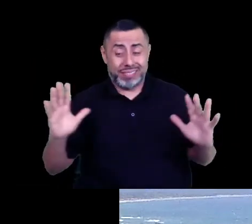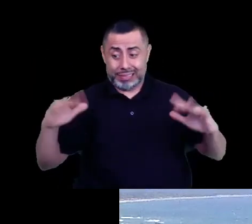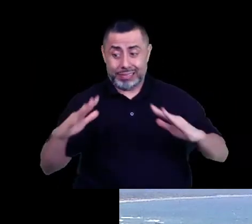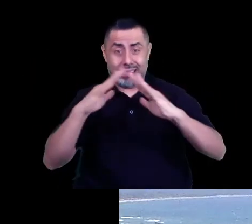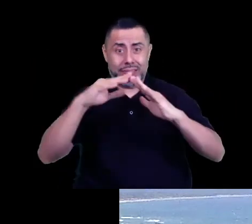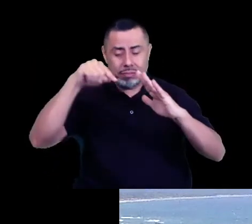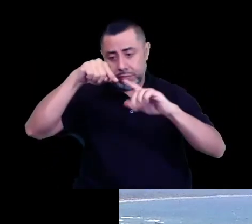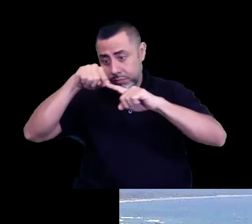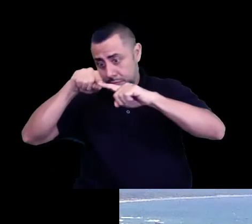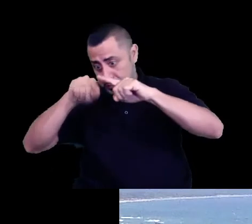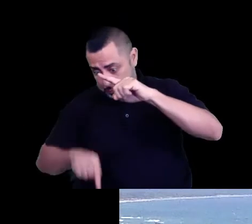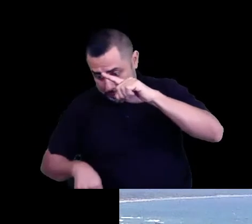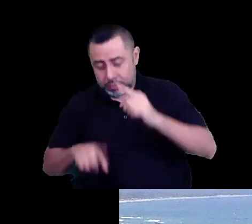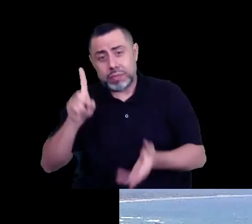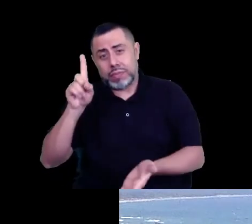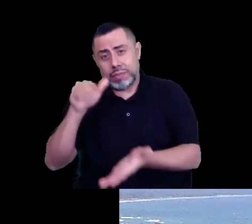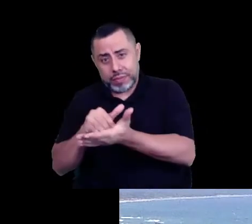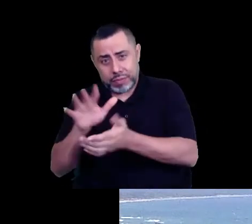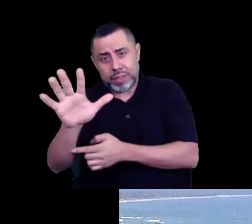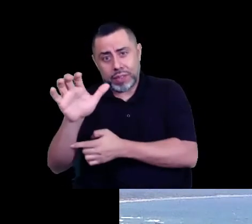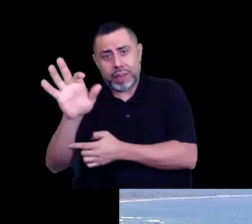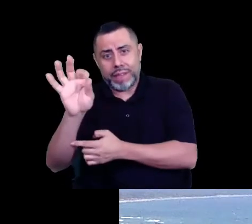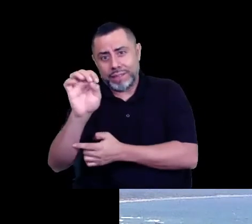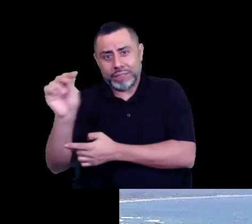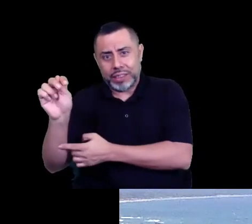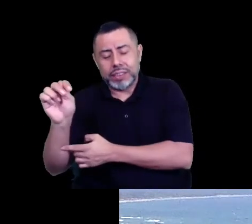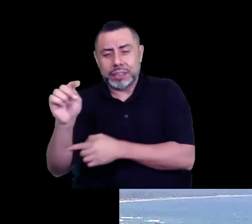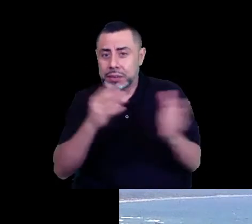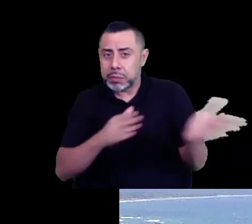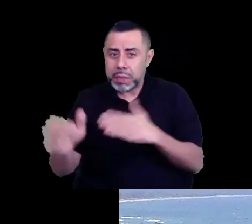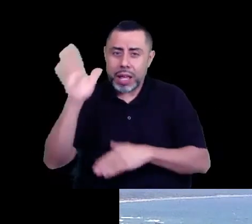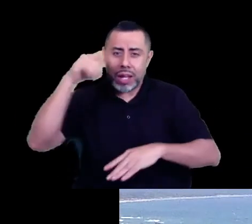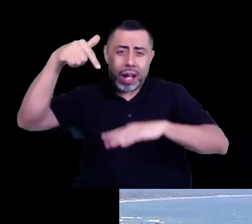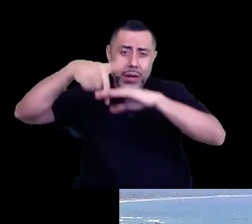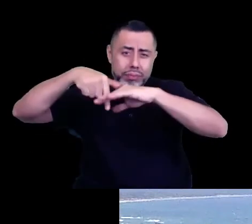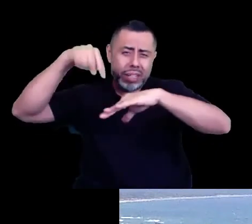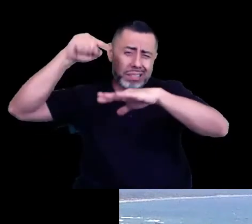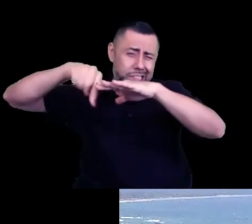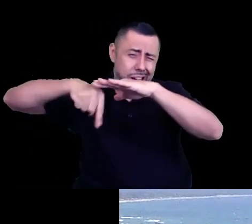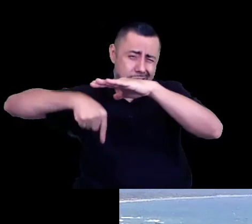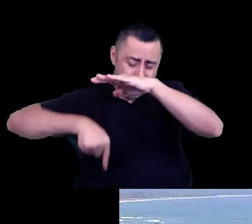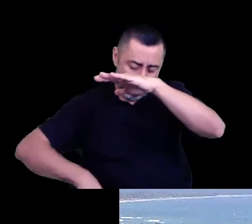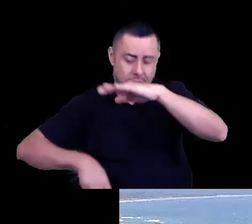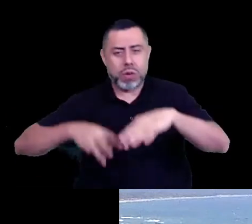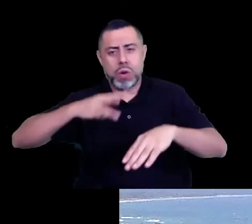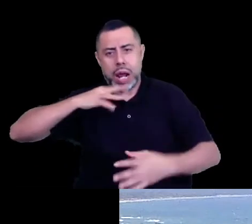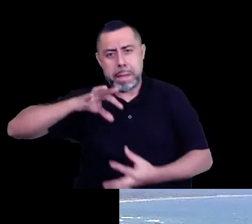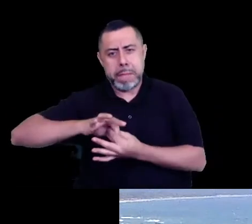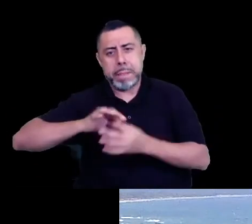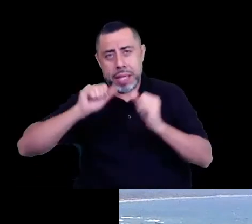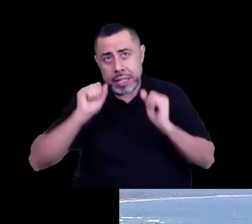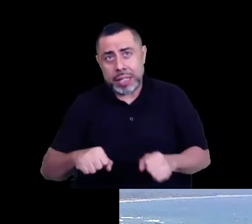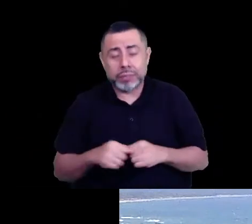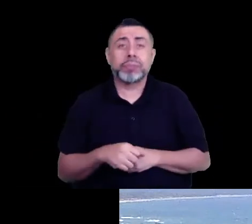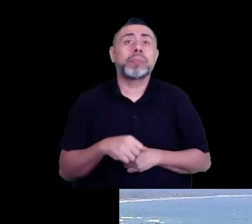long-term project we're involved with, and that's what the raffle of this blanket is going to go towards. If you want to purchase these tickets, they're $10